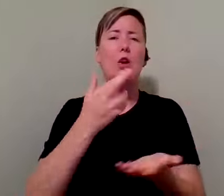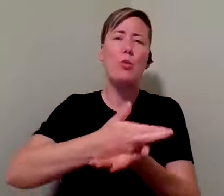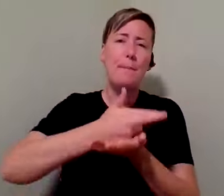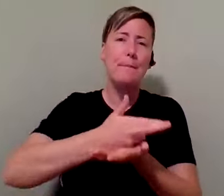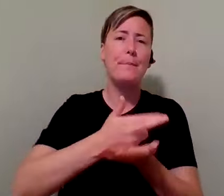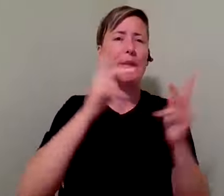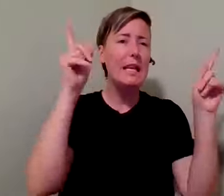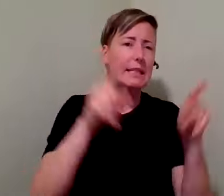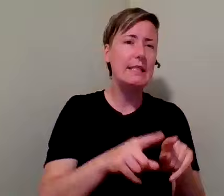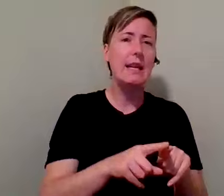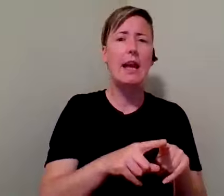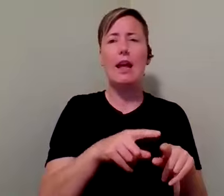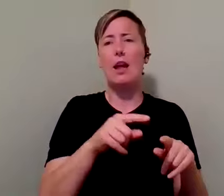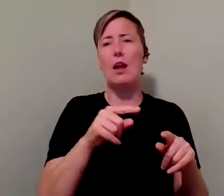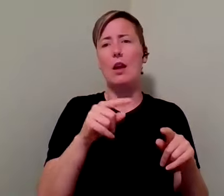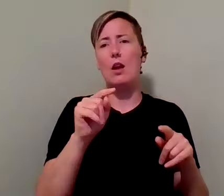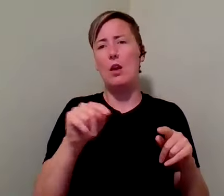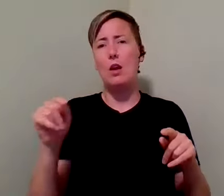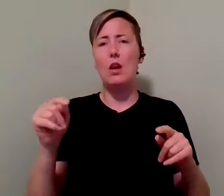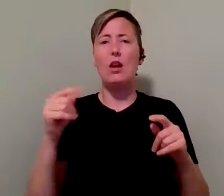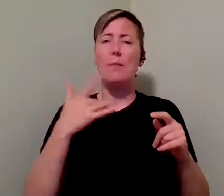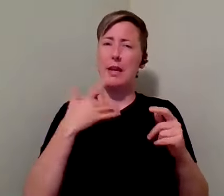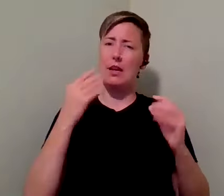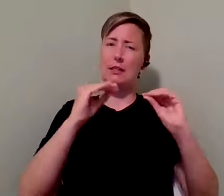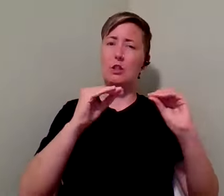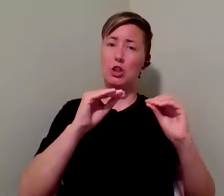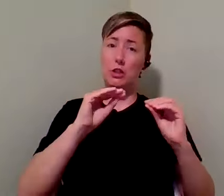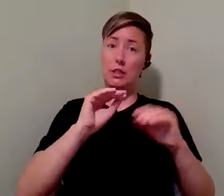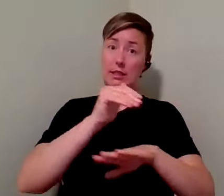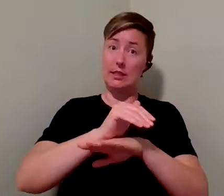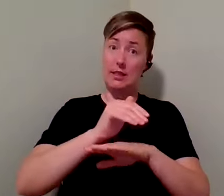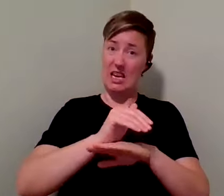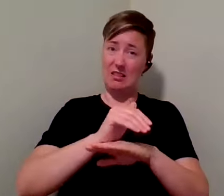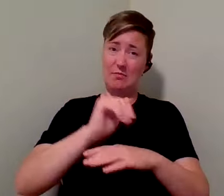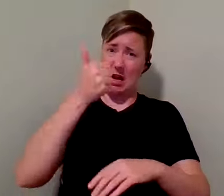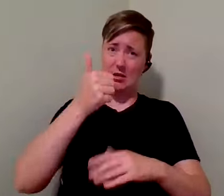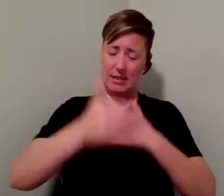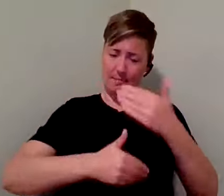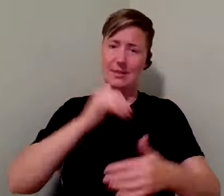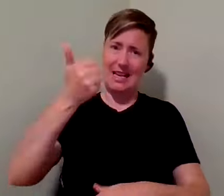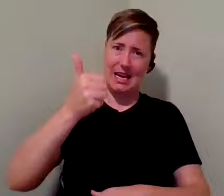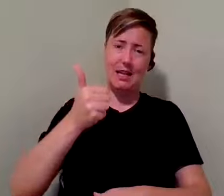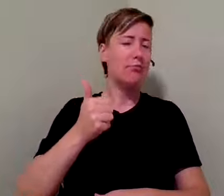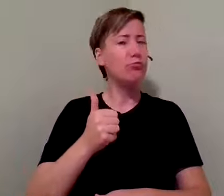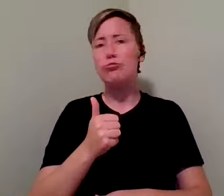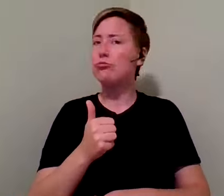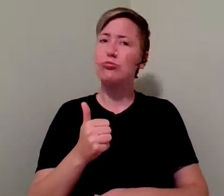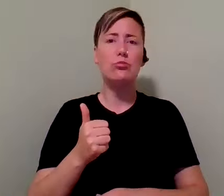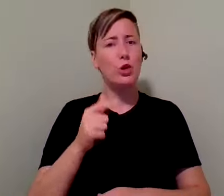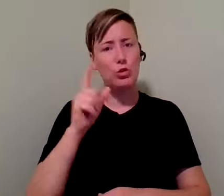world that teach people that step 10 is something you do at night. It's not, it's something that you do through the day. It's a continuous process. And by